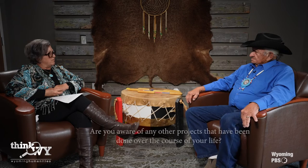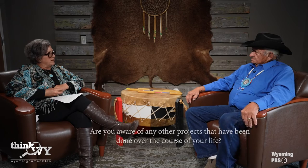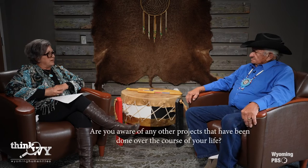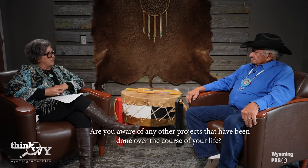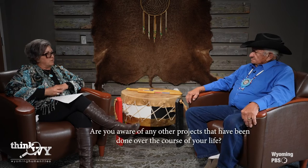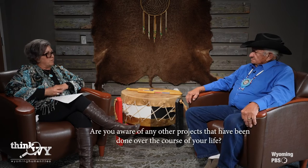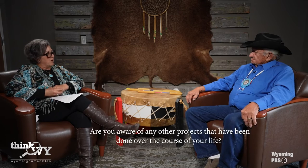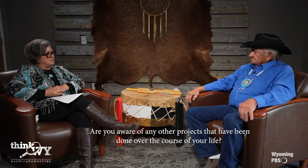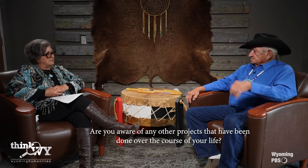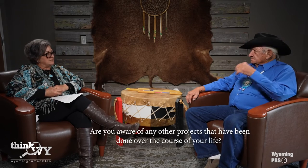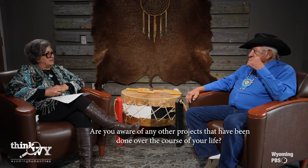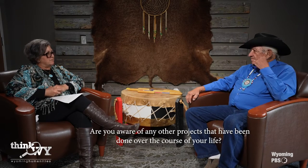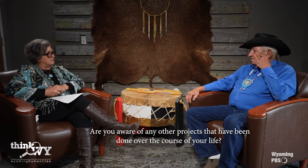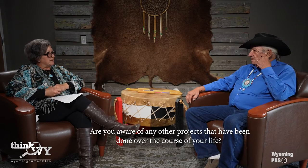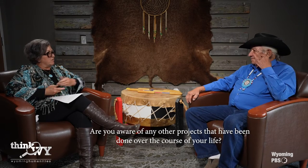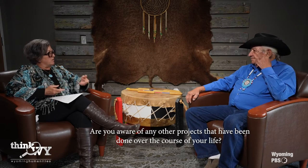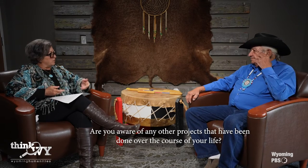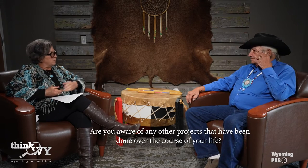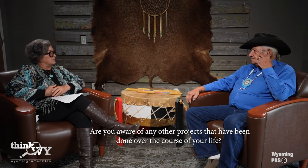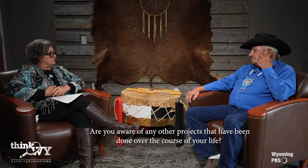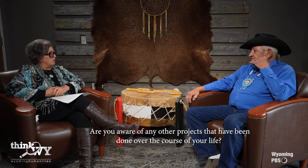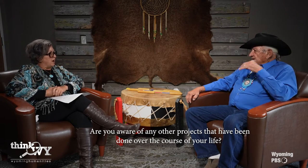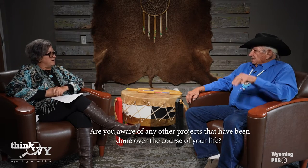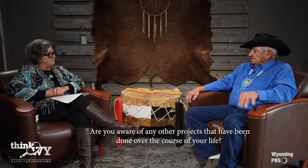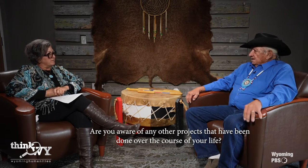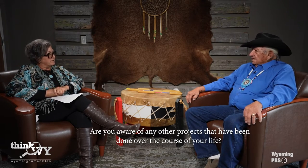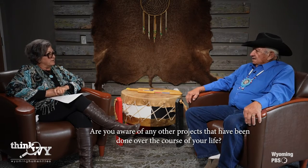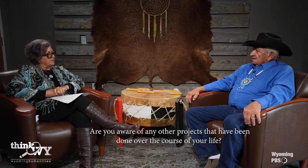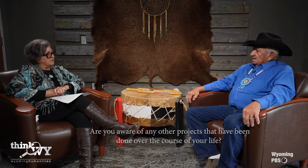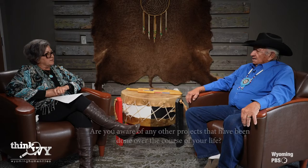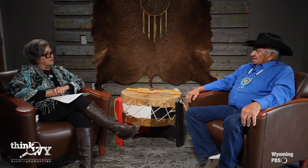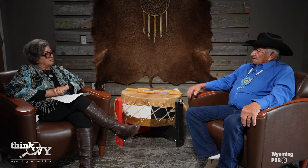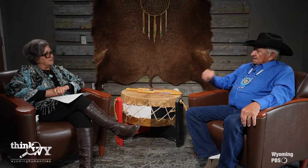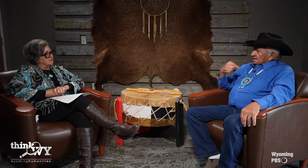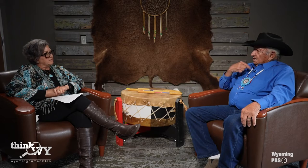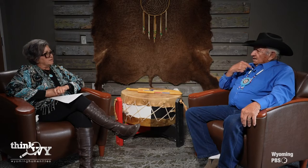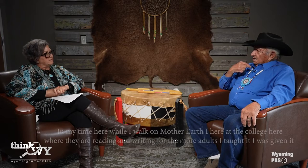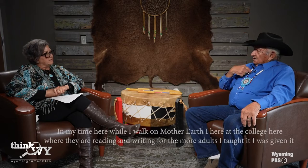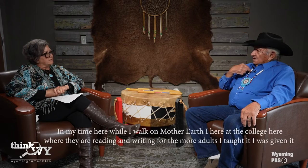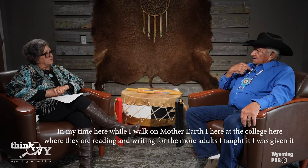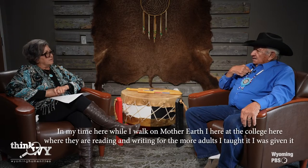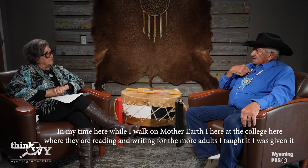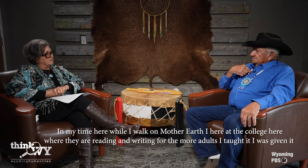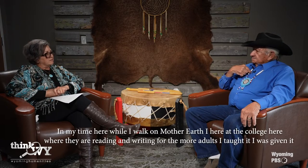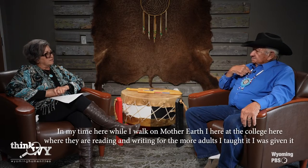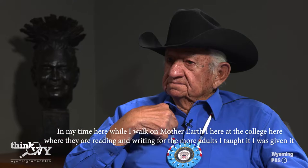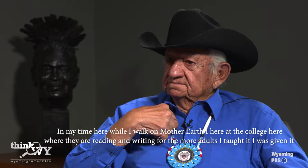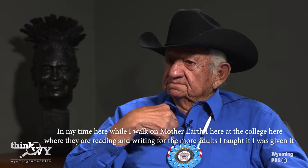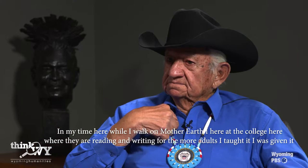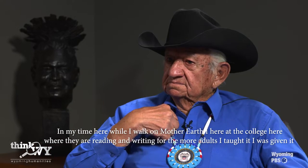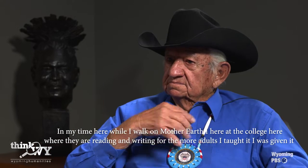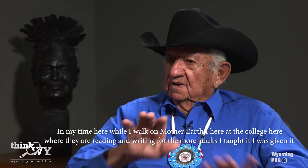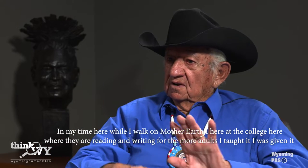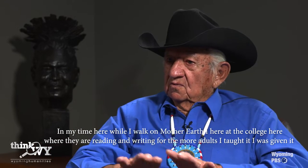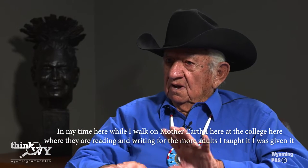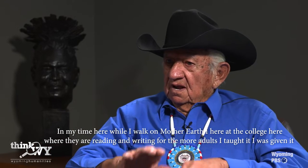any other projects that have been done over the course of your life? In my time here while I